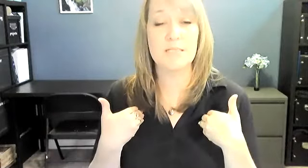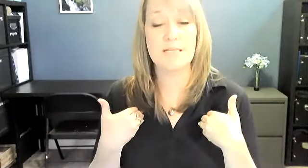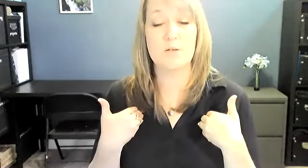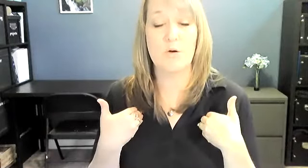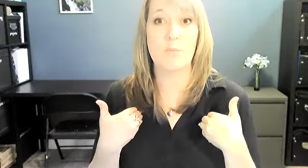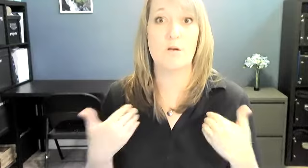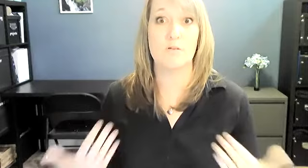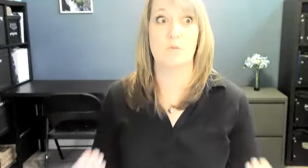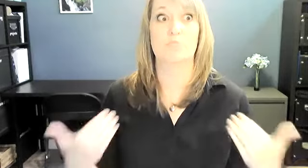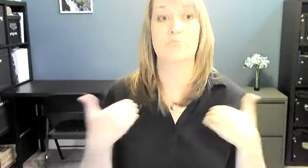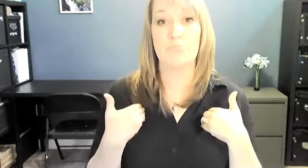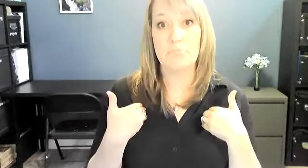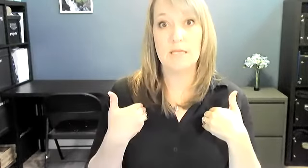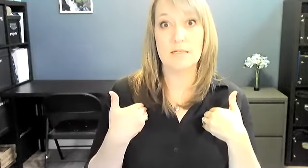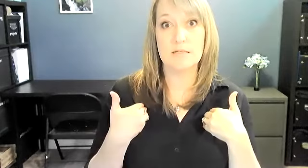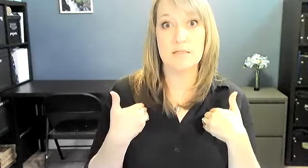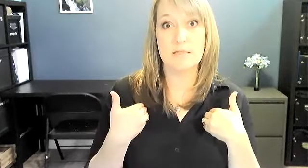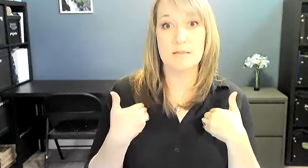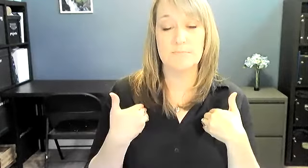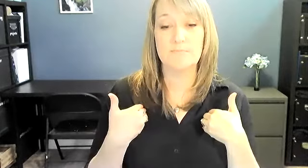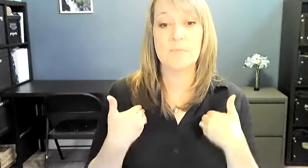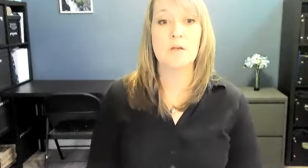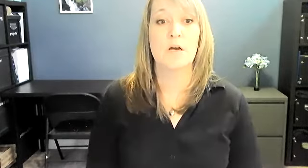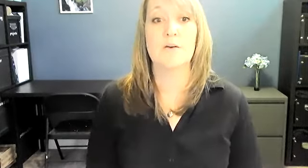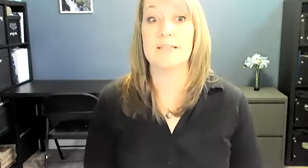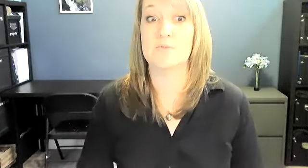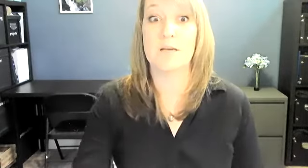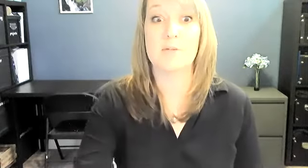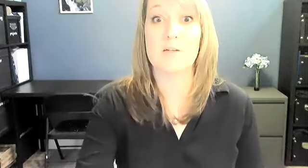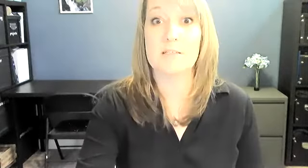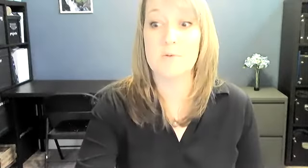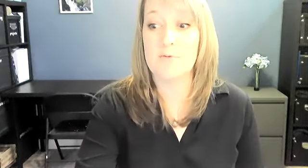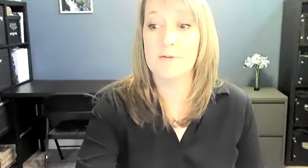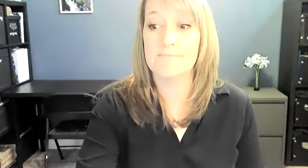possess or own, but also exists. All right, that's vocabulary list 24.